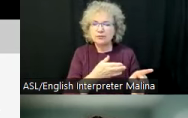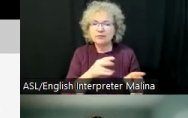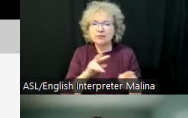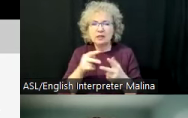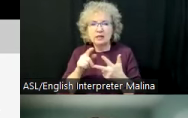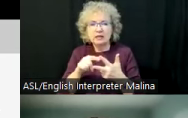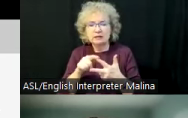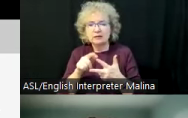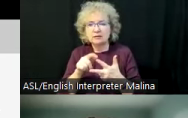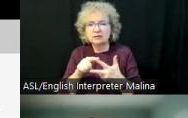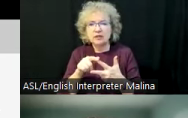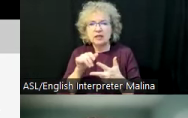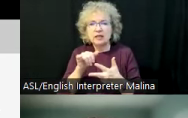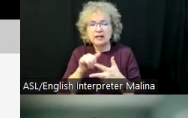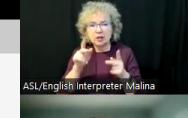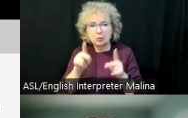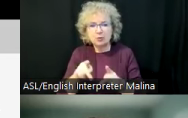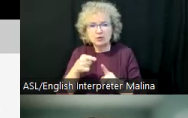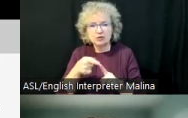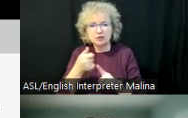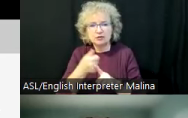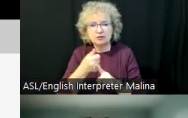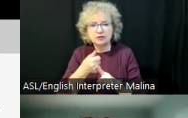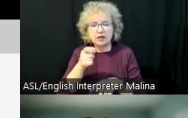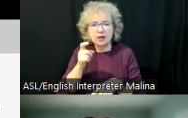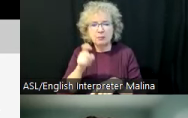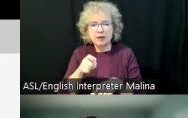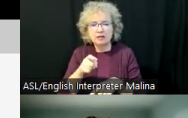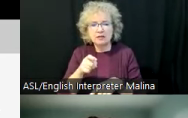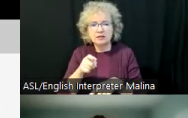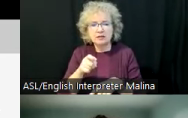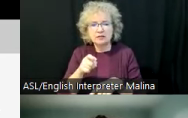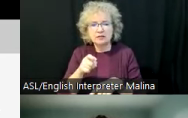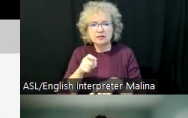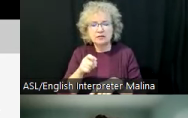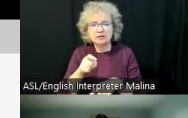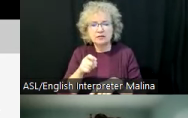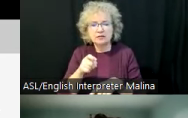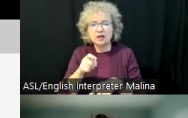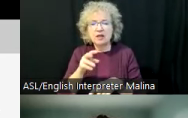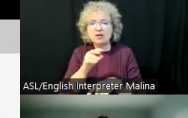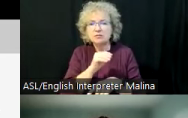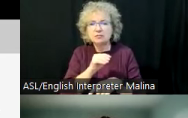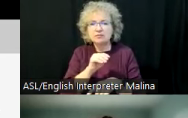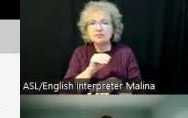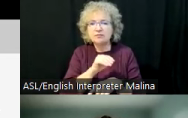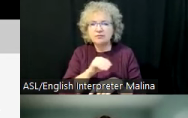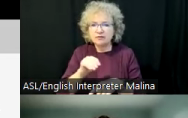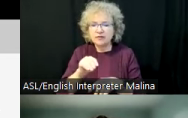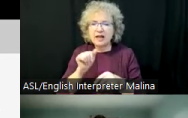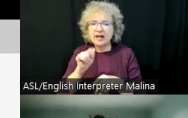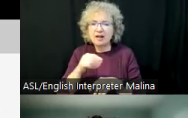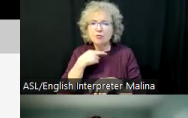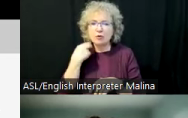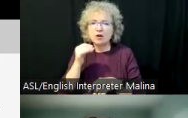is that the individual must fall under the at risk of homelessness covered population and how that's